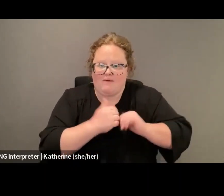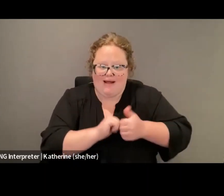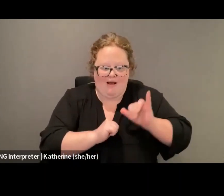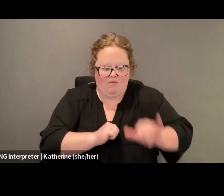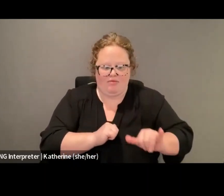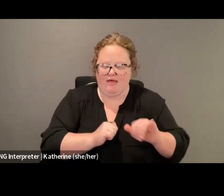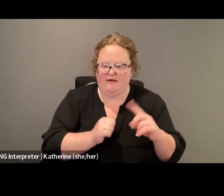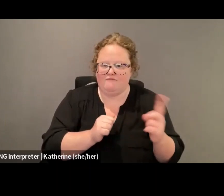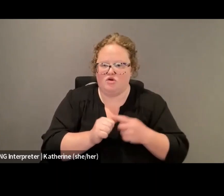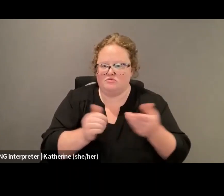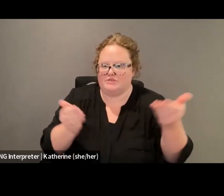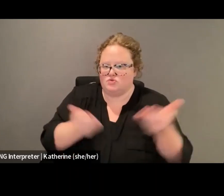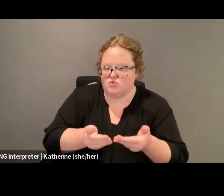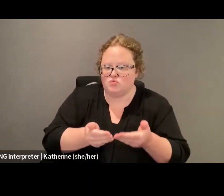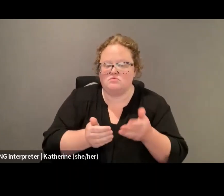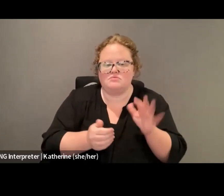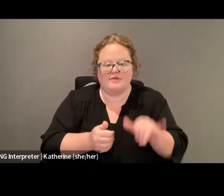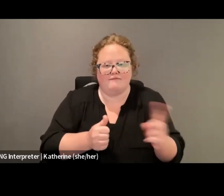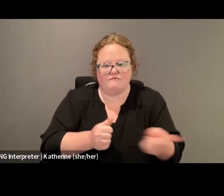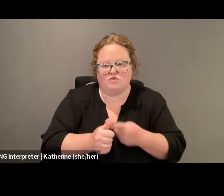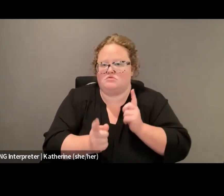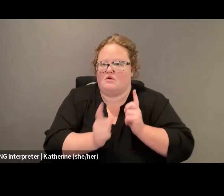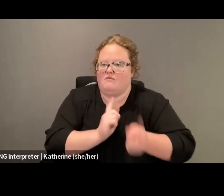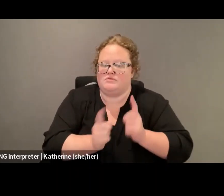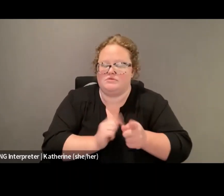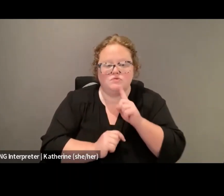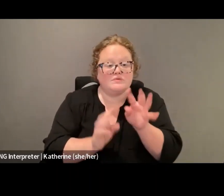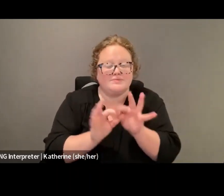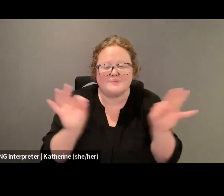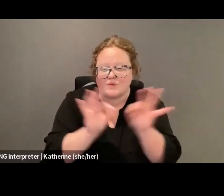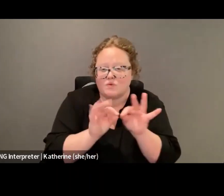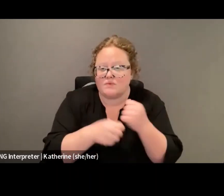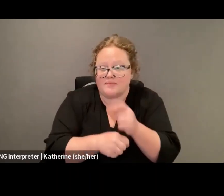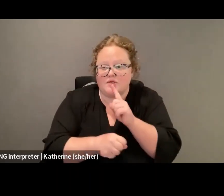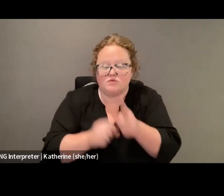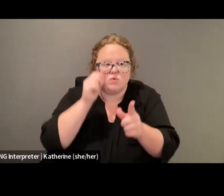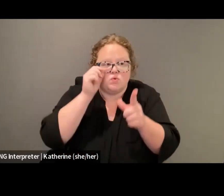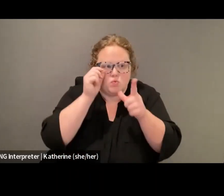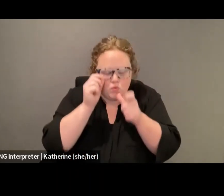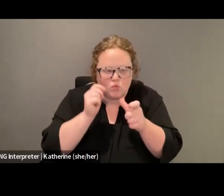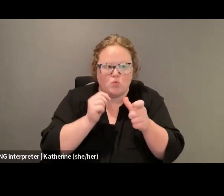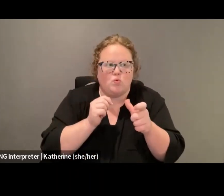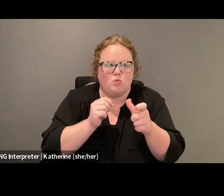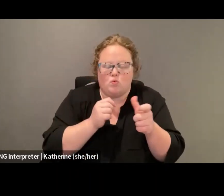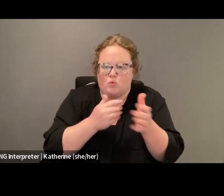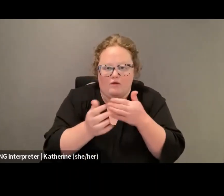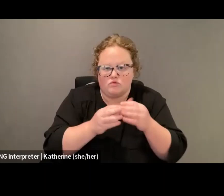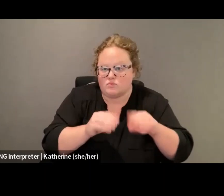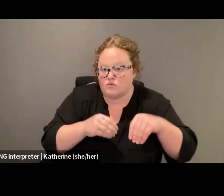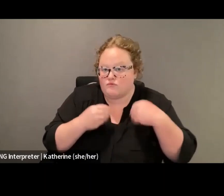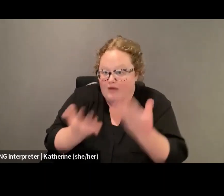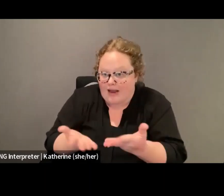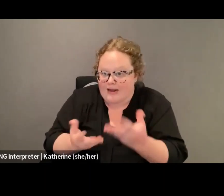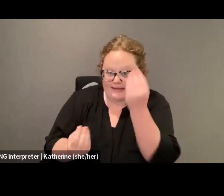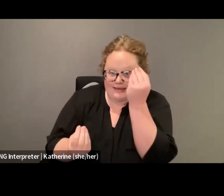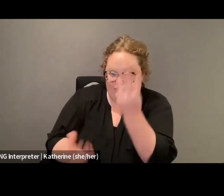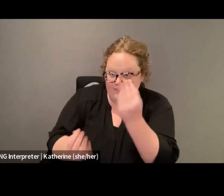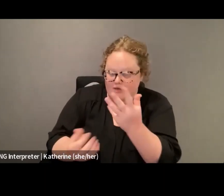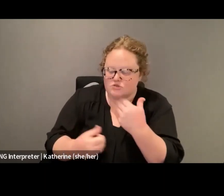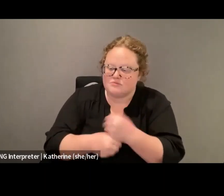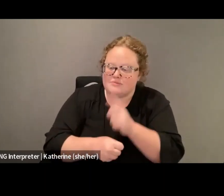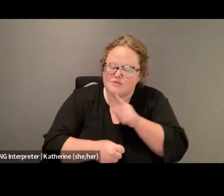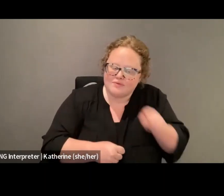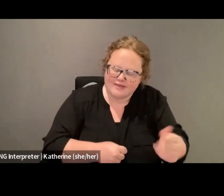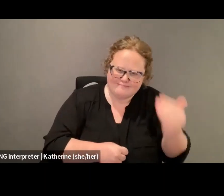it's a conversation, I think it's very important for states to make sure that whoever is offering this information to participants is getting it right,